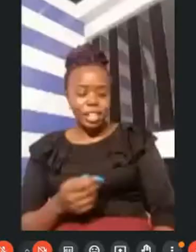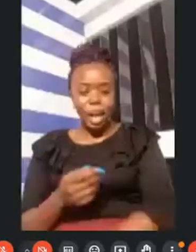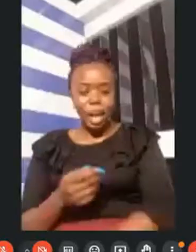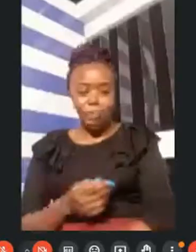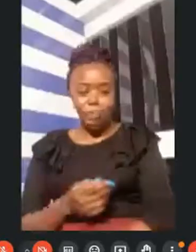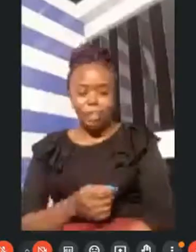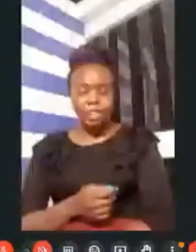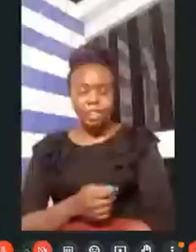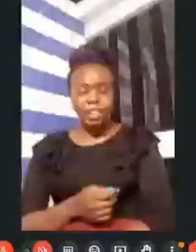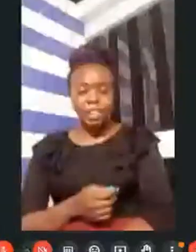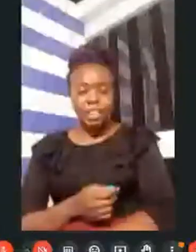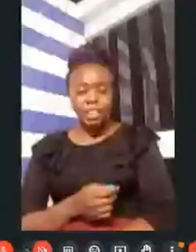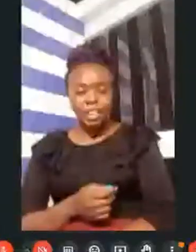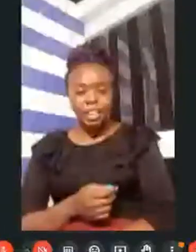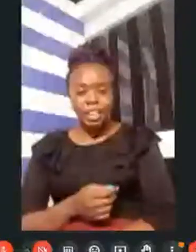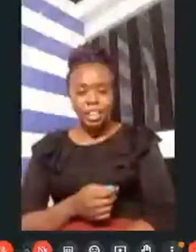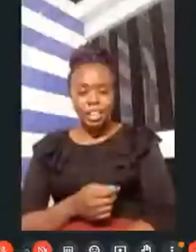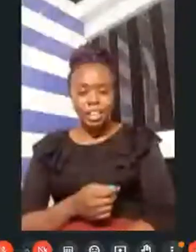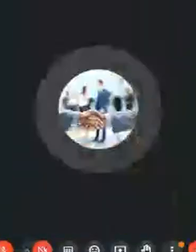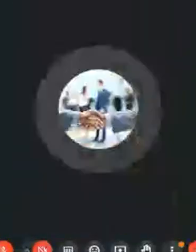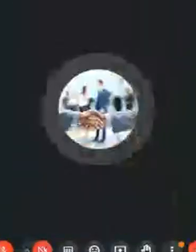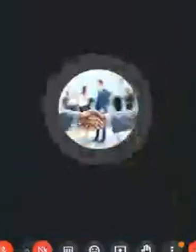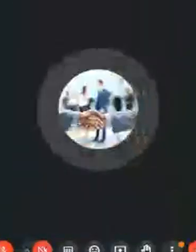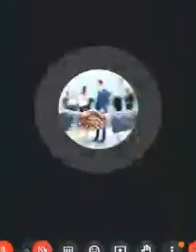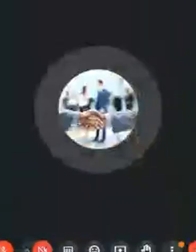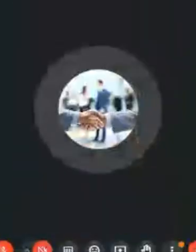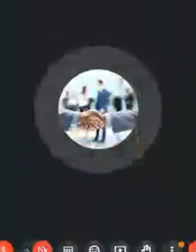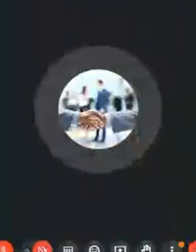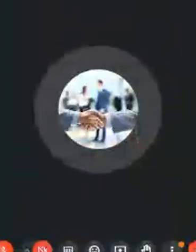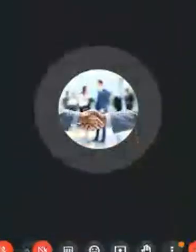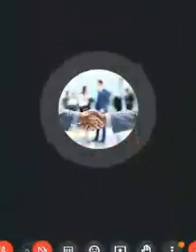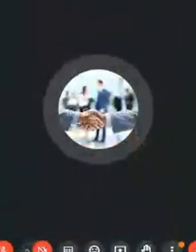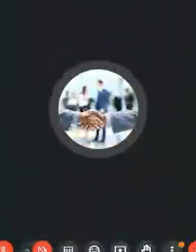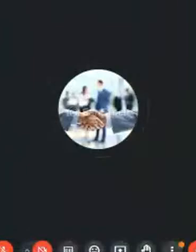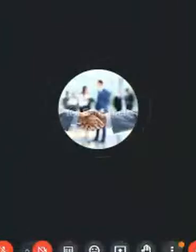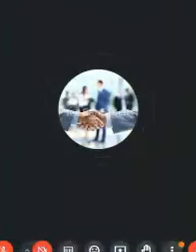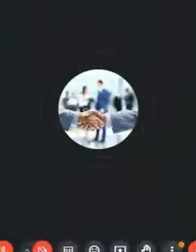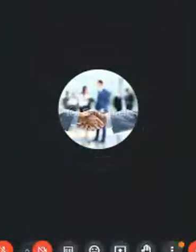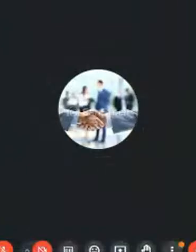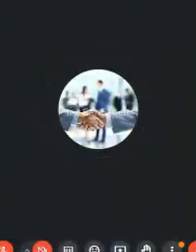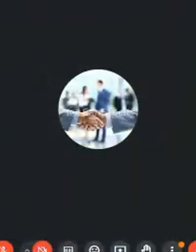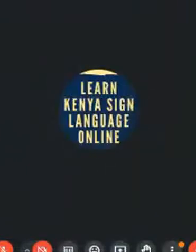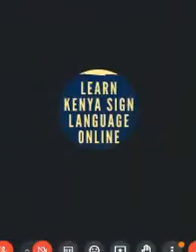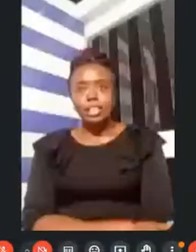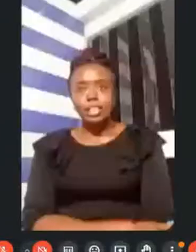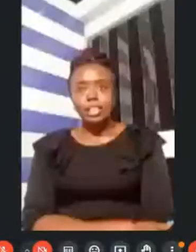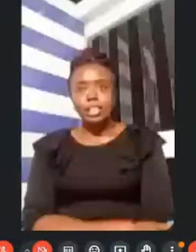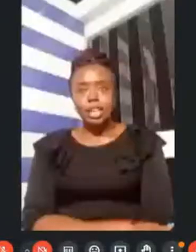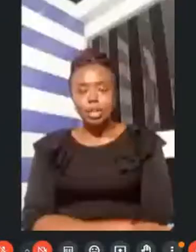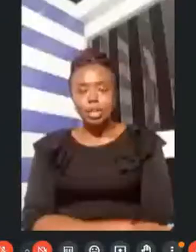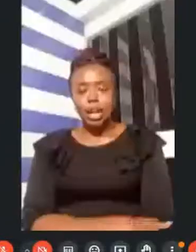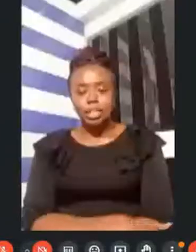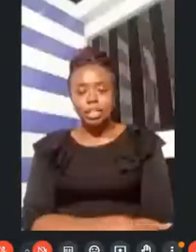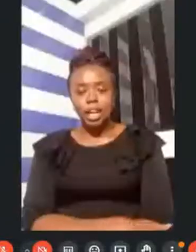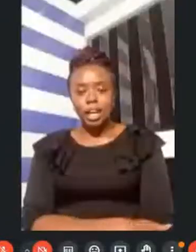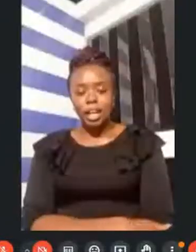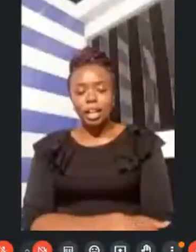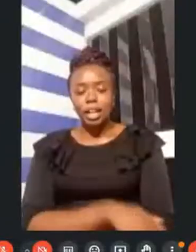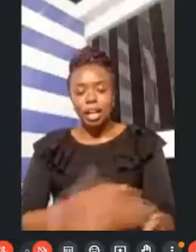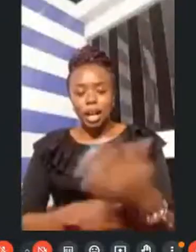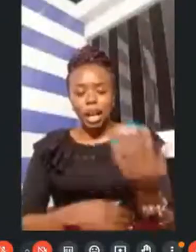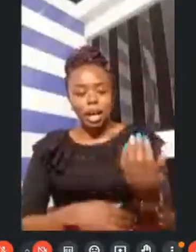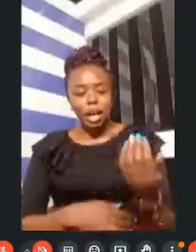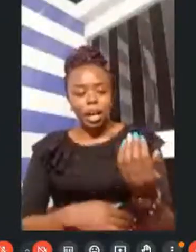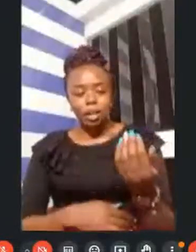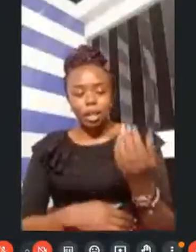here. It's on my lap. It's not part of the signing. It's not like the days of the week. Yeah, it's not like days of the week, but